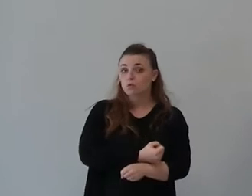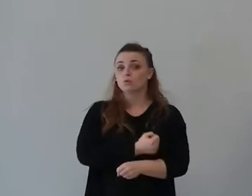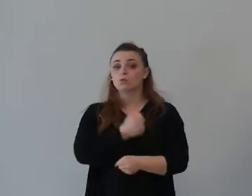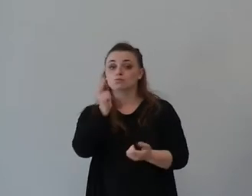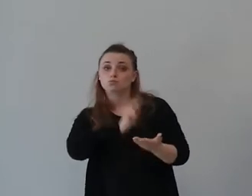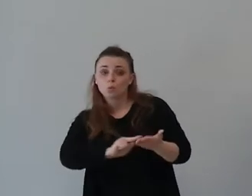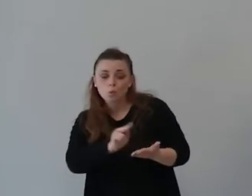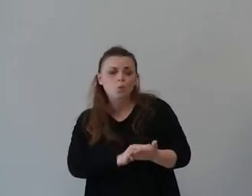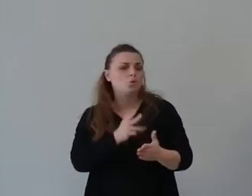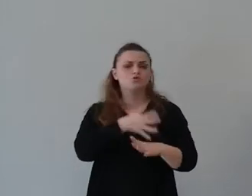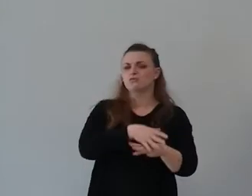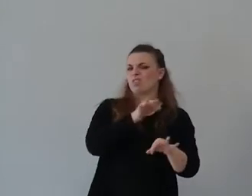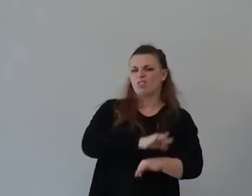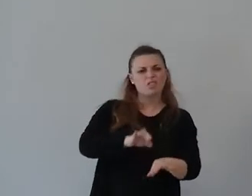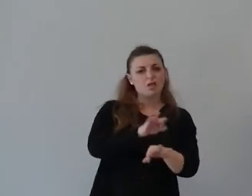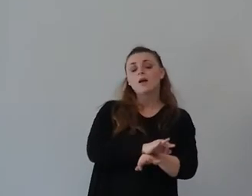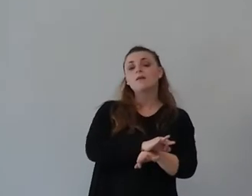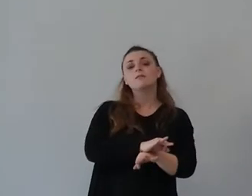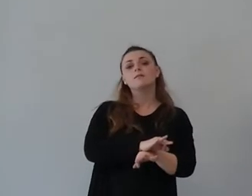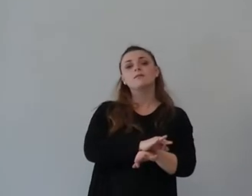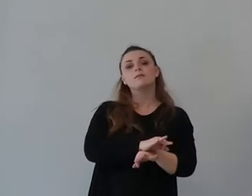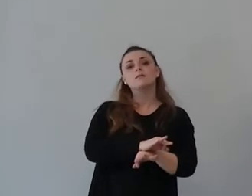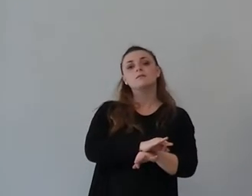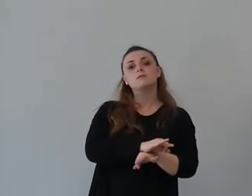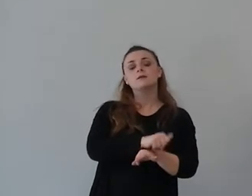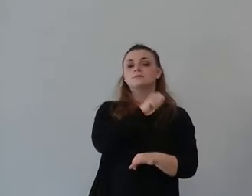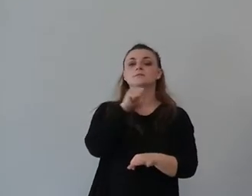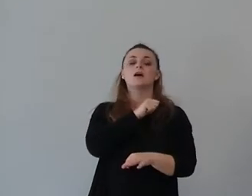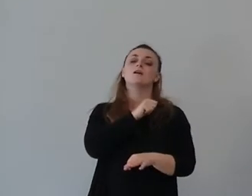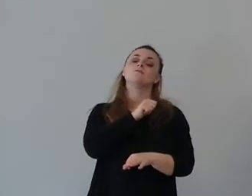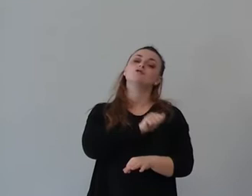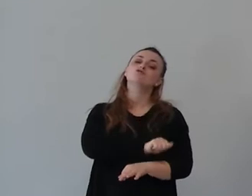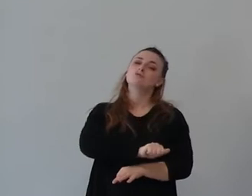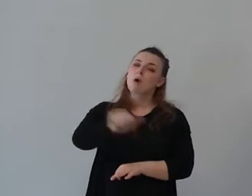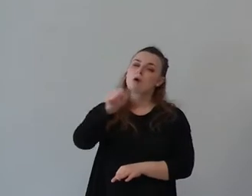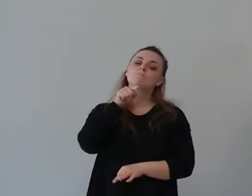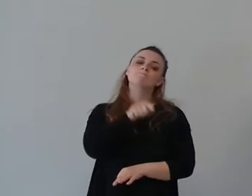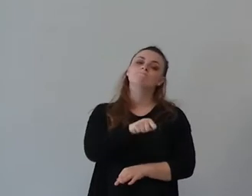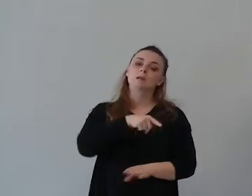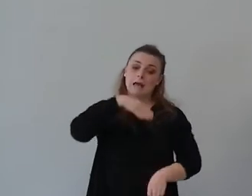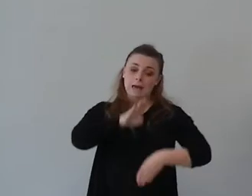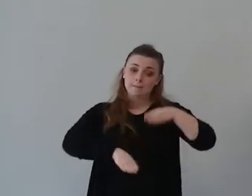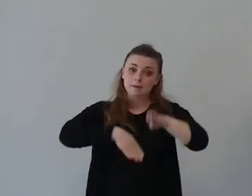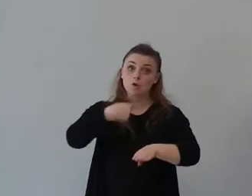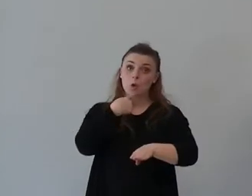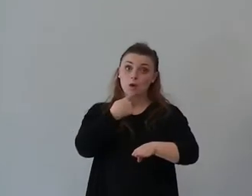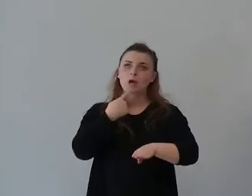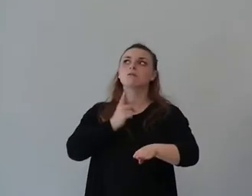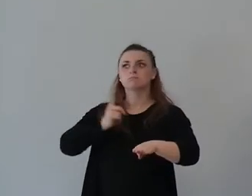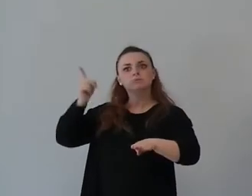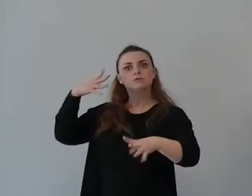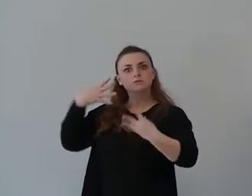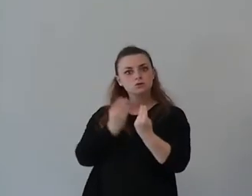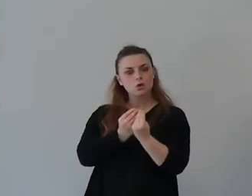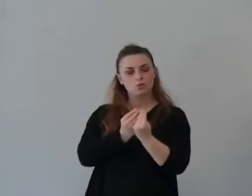Lord. Importa se tu stai camminando con il Signore. If you are speaking into someone else's